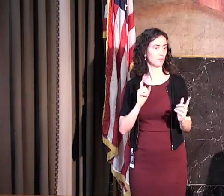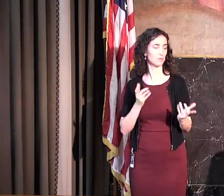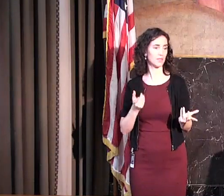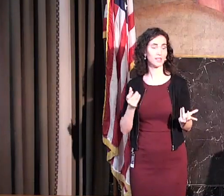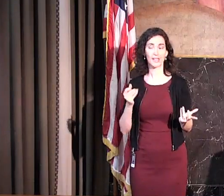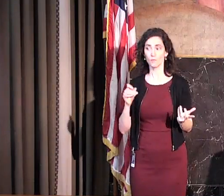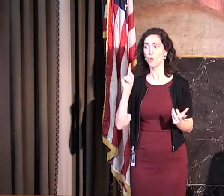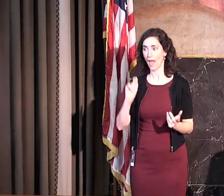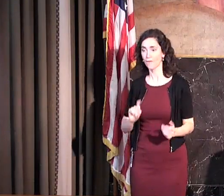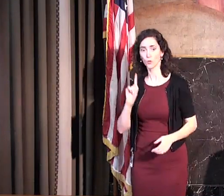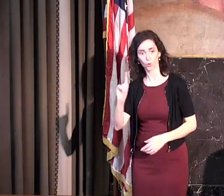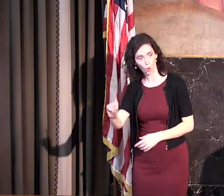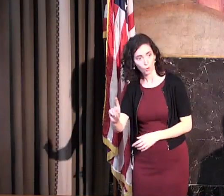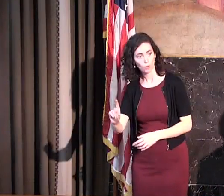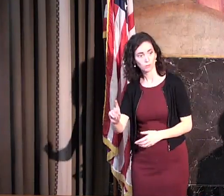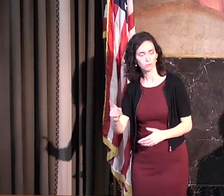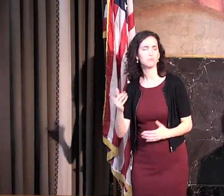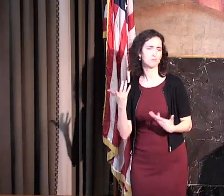those situations altogether.